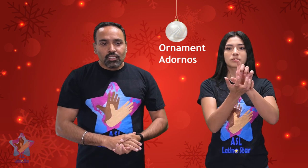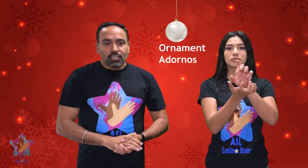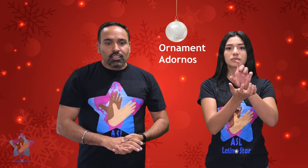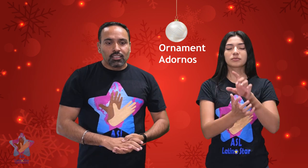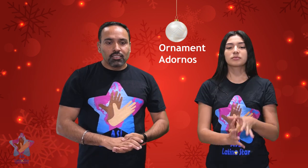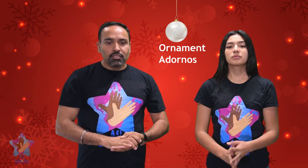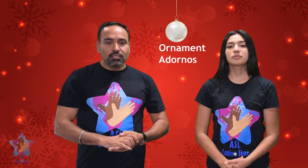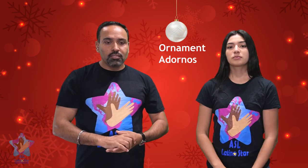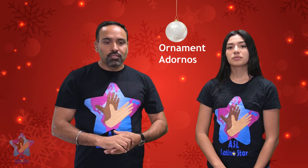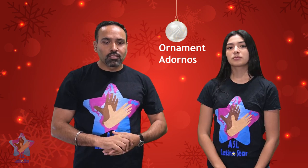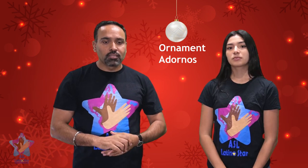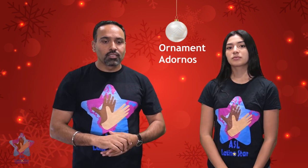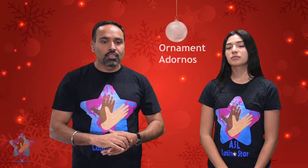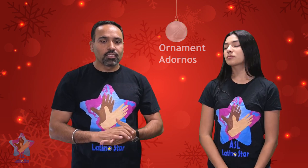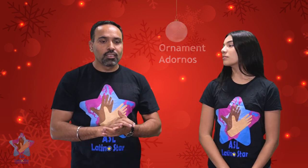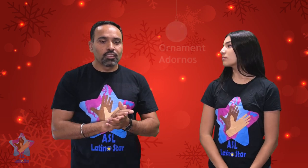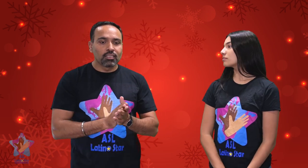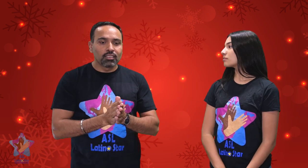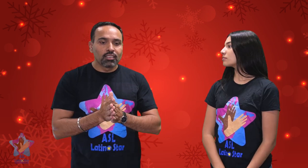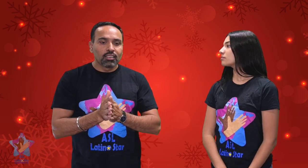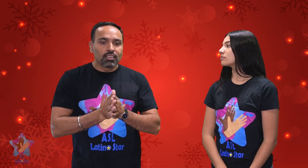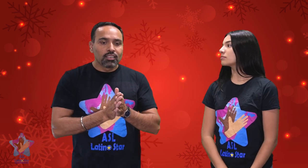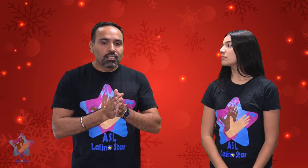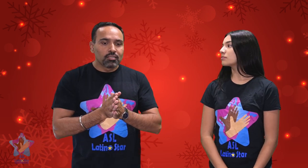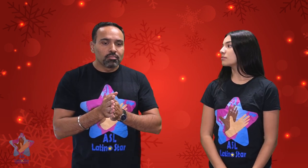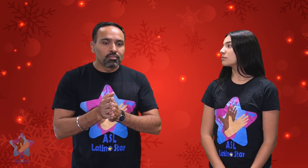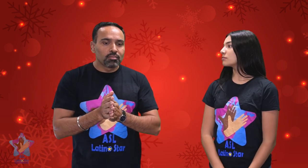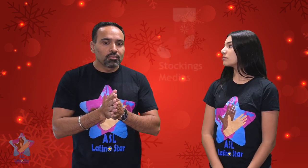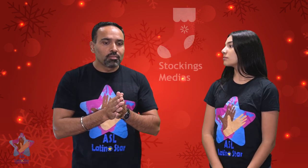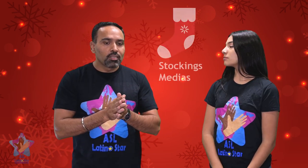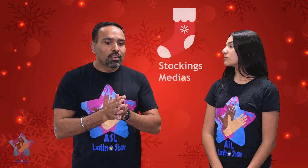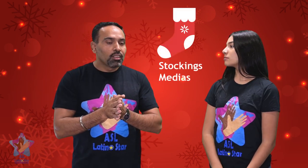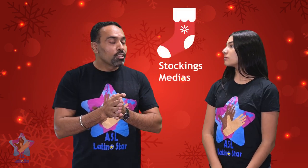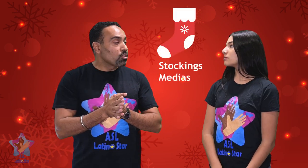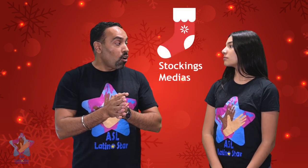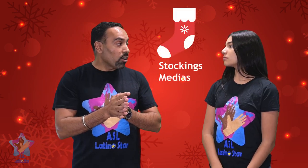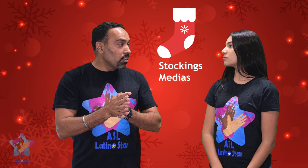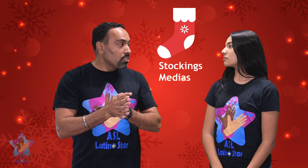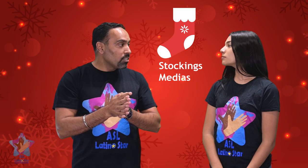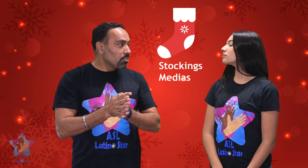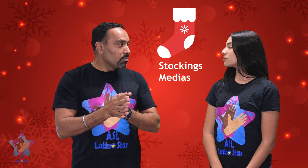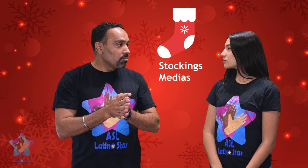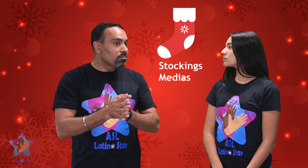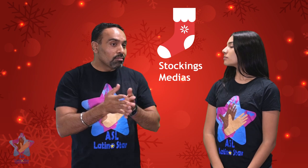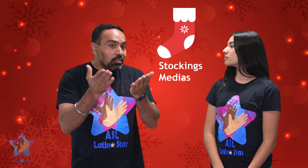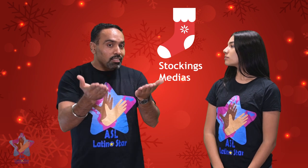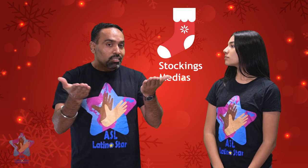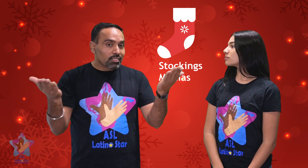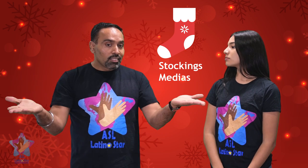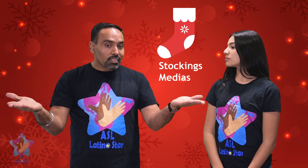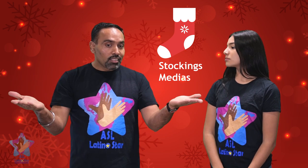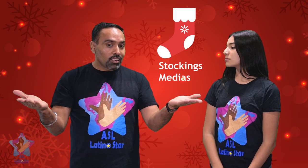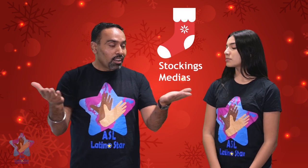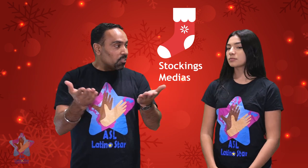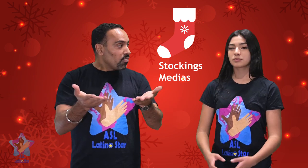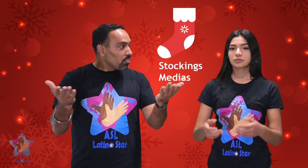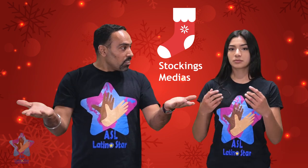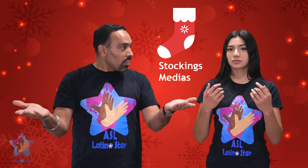Ornamentos. O adornos. Stockings. Kind of things.